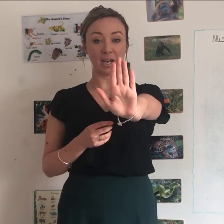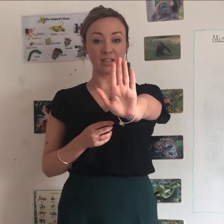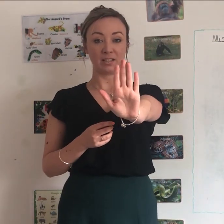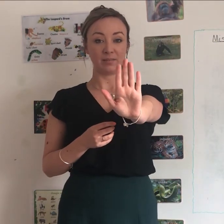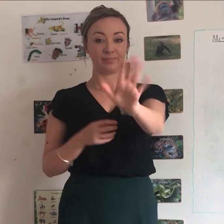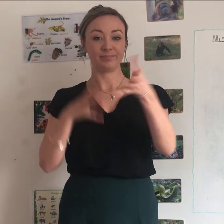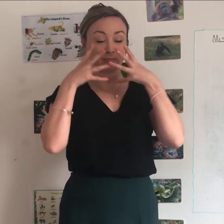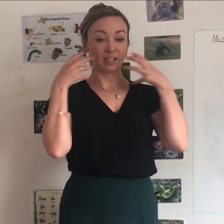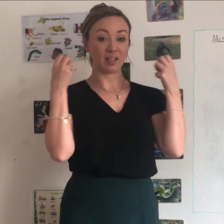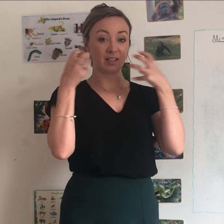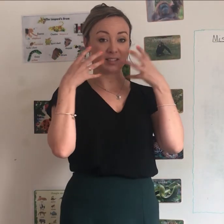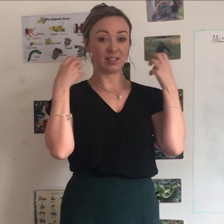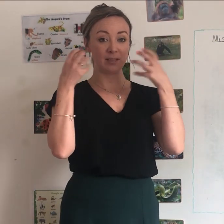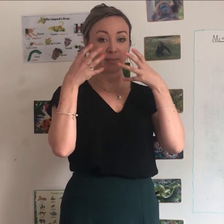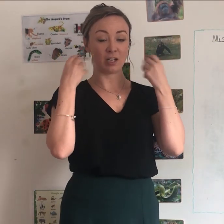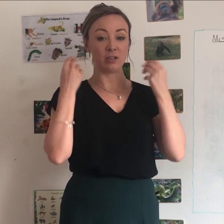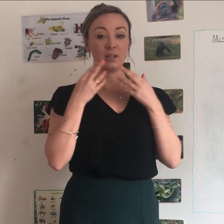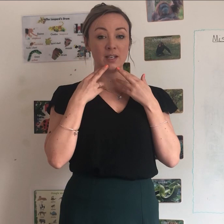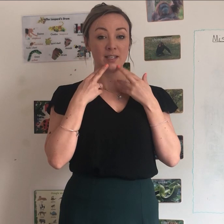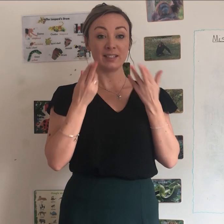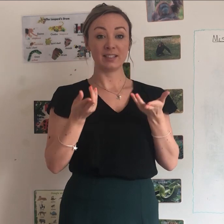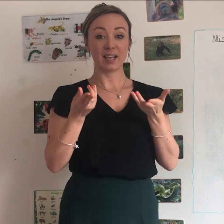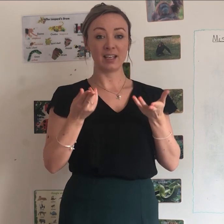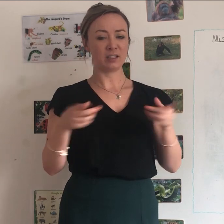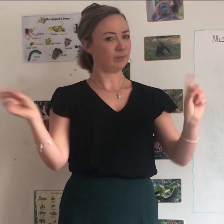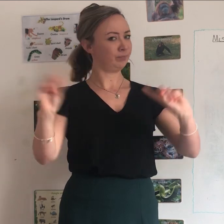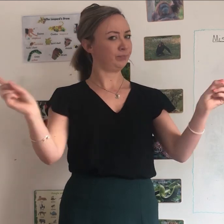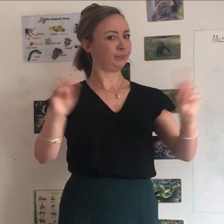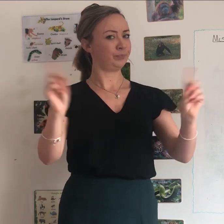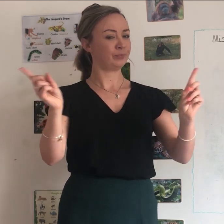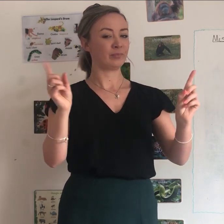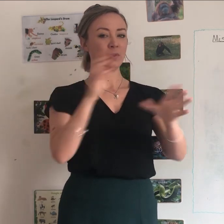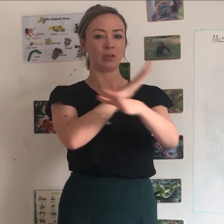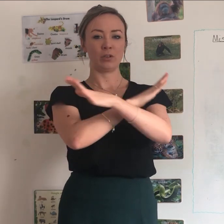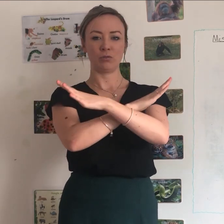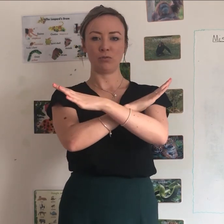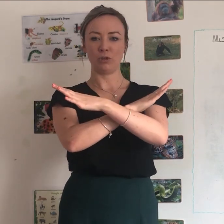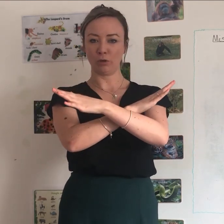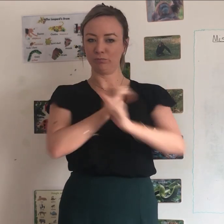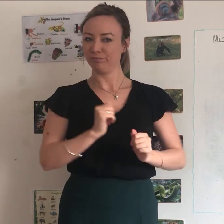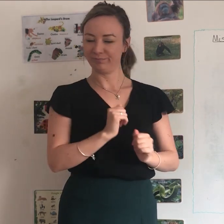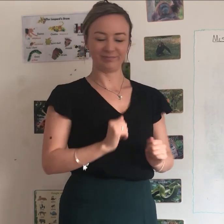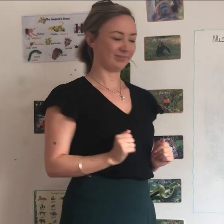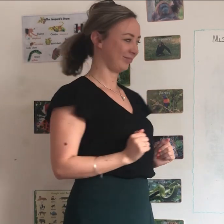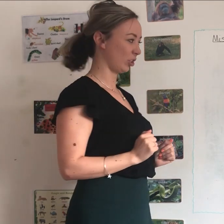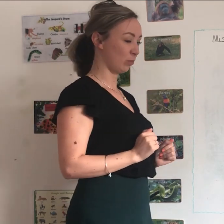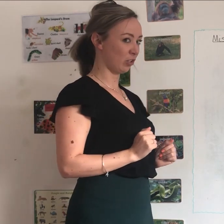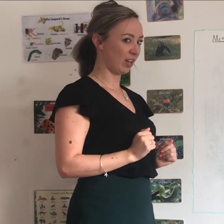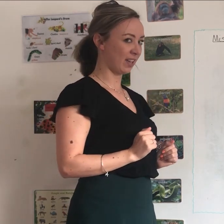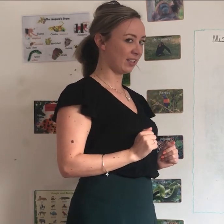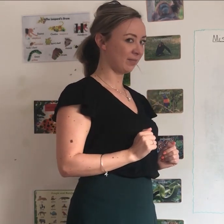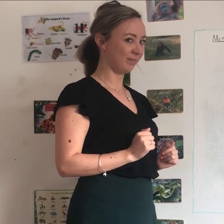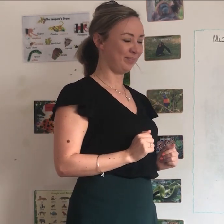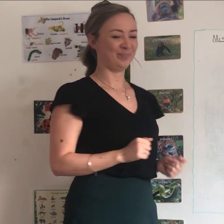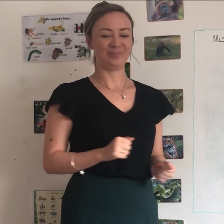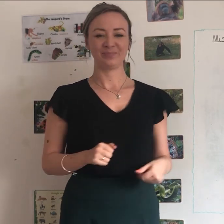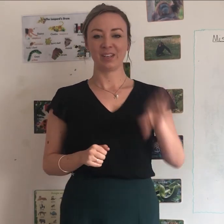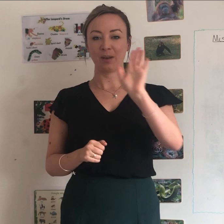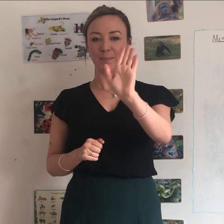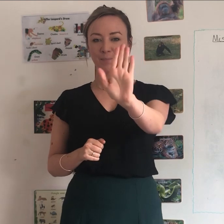but Acebo said no. Should we try that?